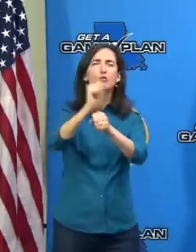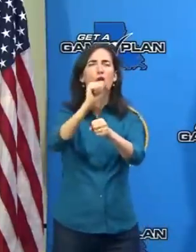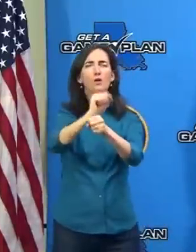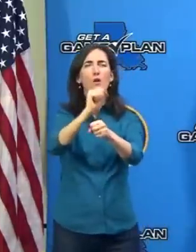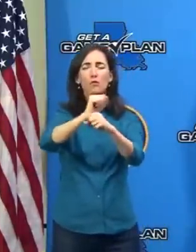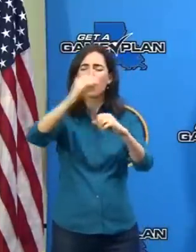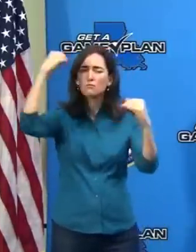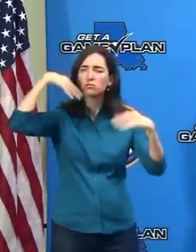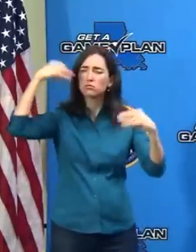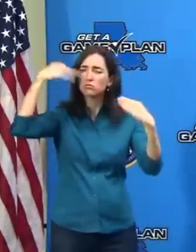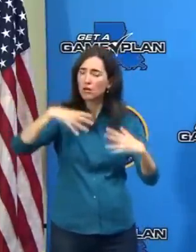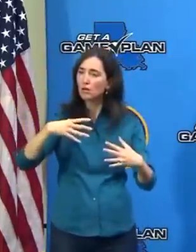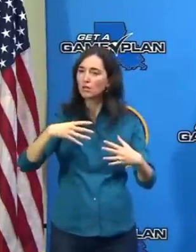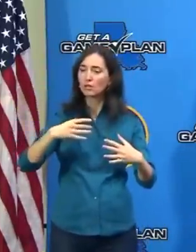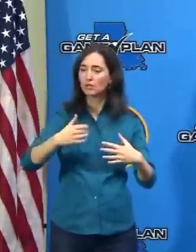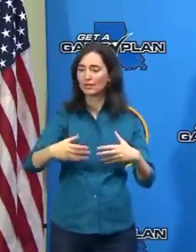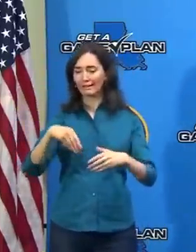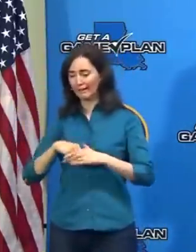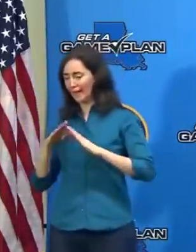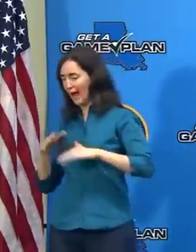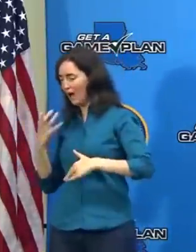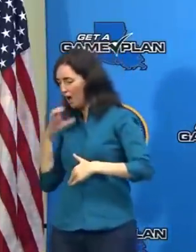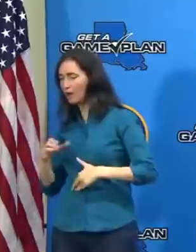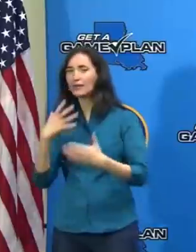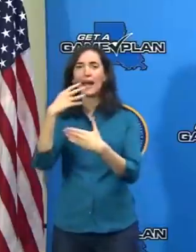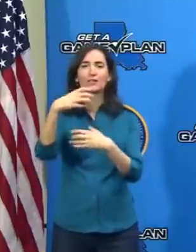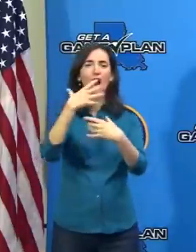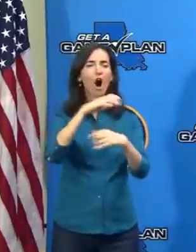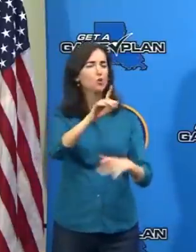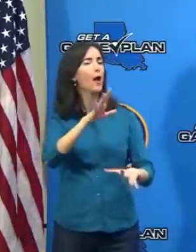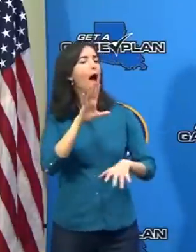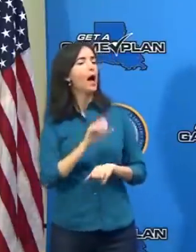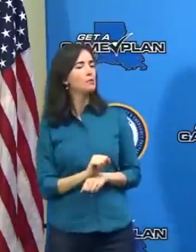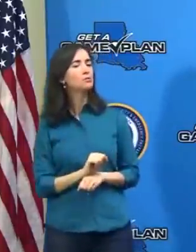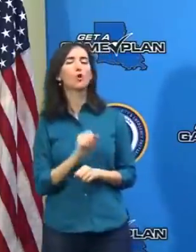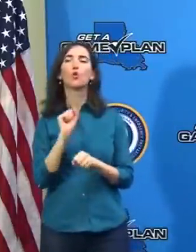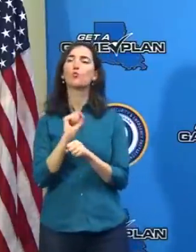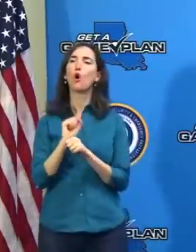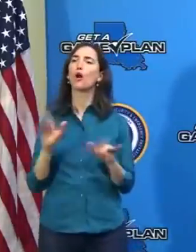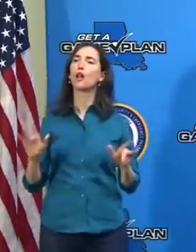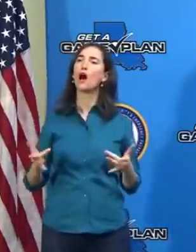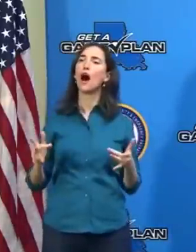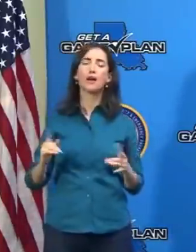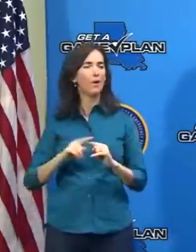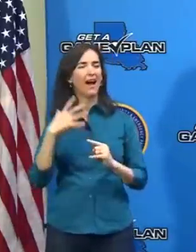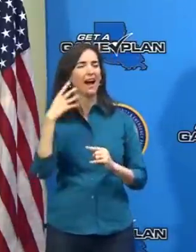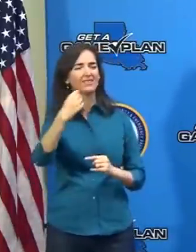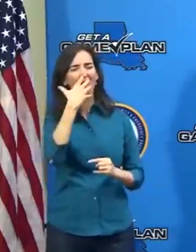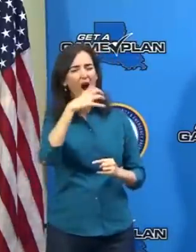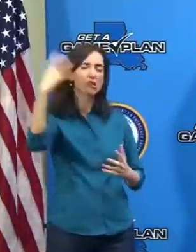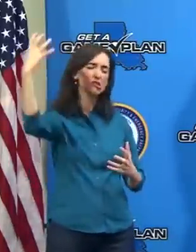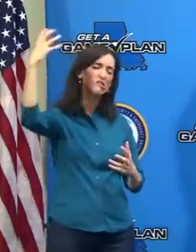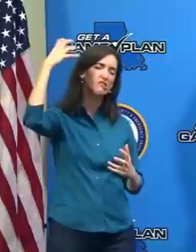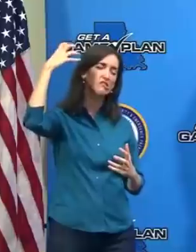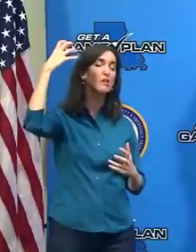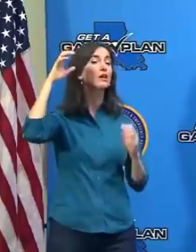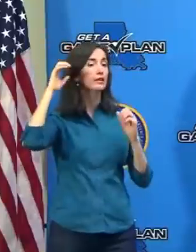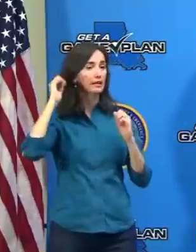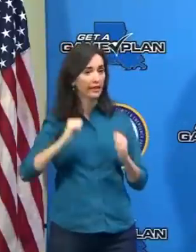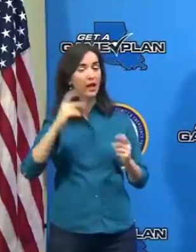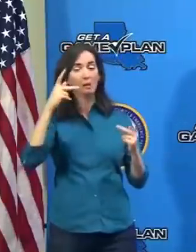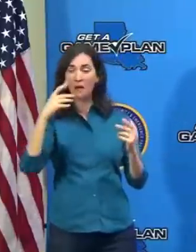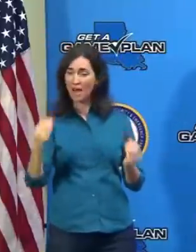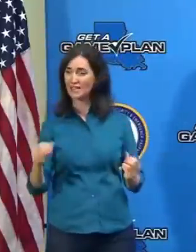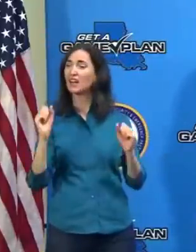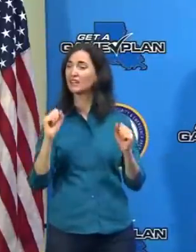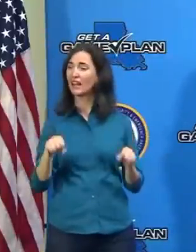and you're not accustomed to that kind of work in the heat, then you can succumb to heat exhaustion. I think we